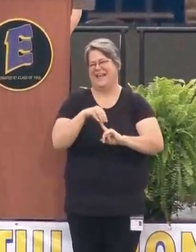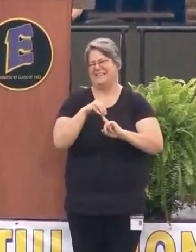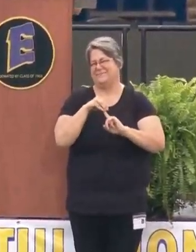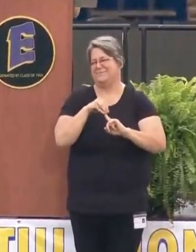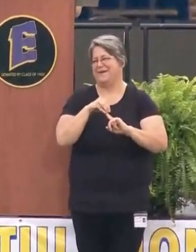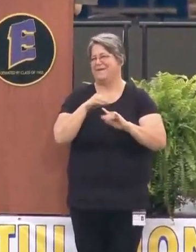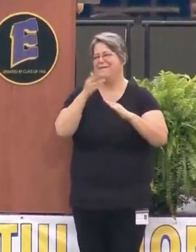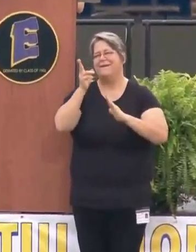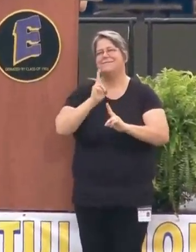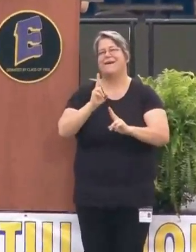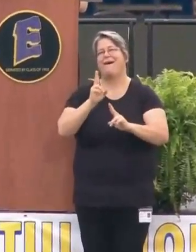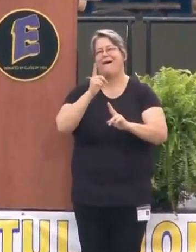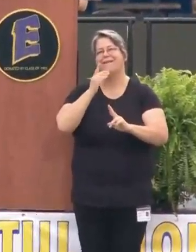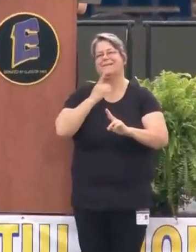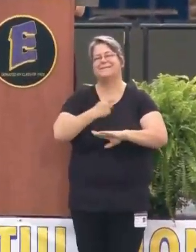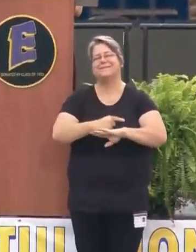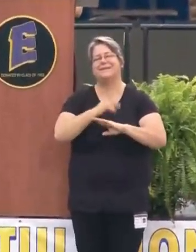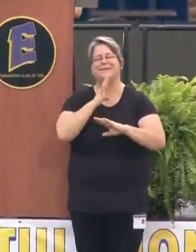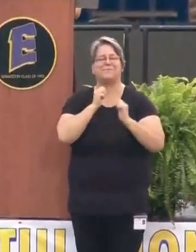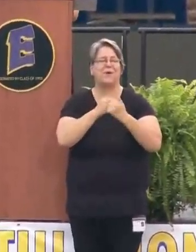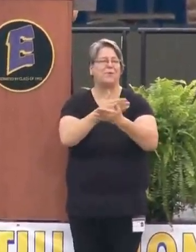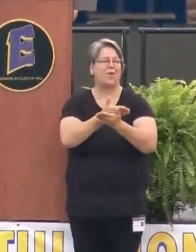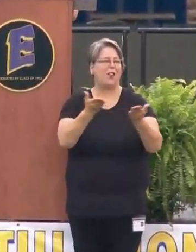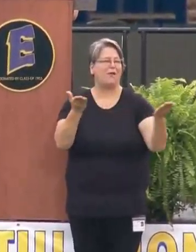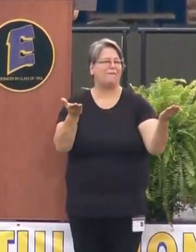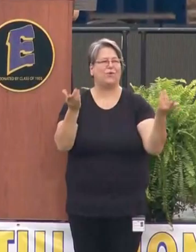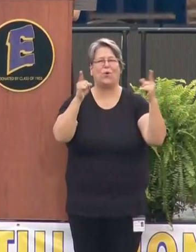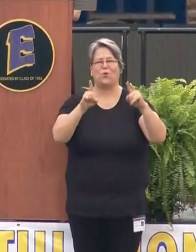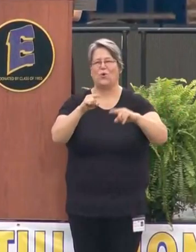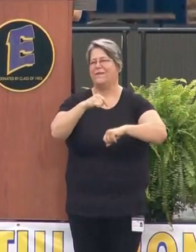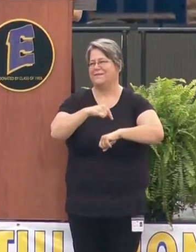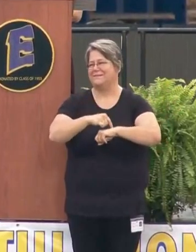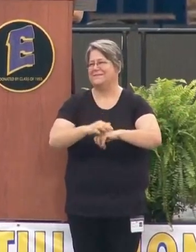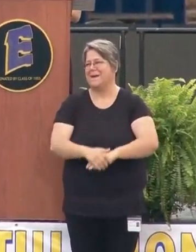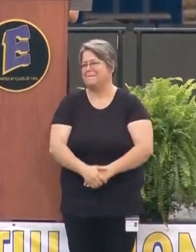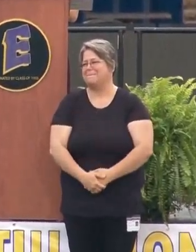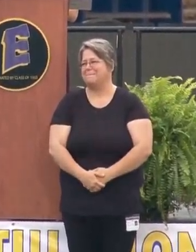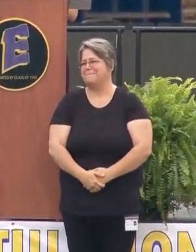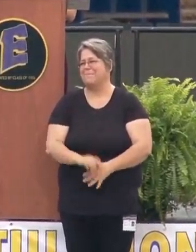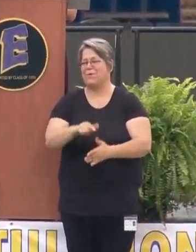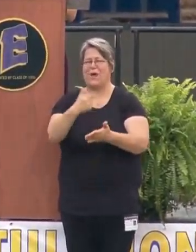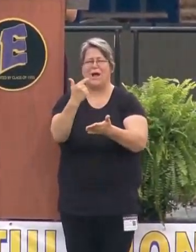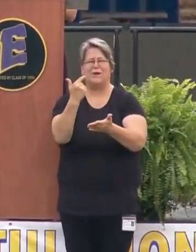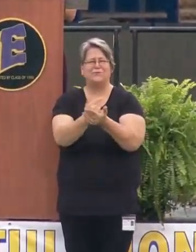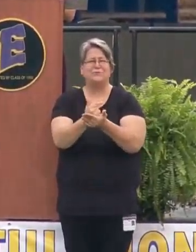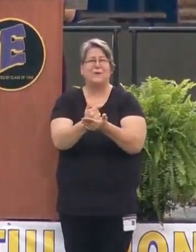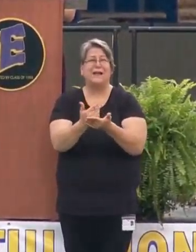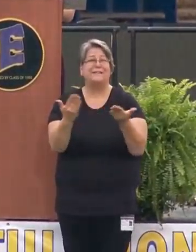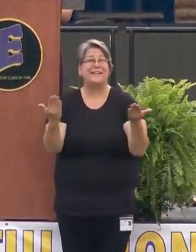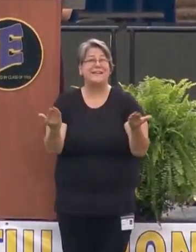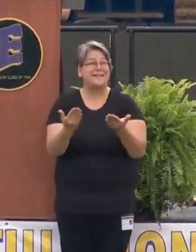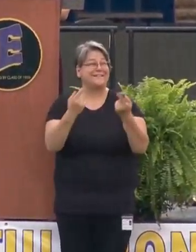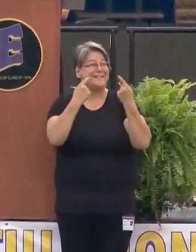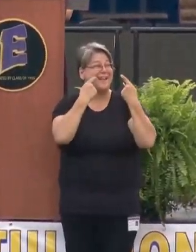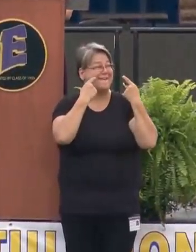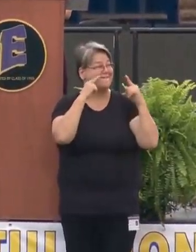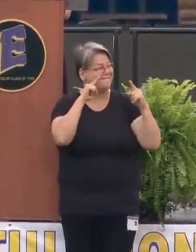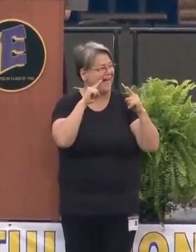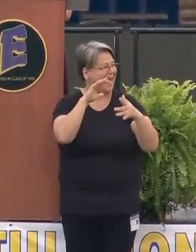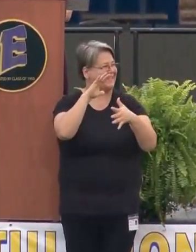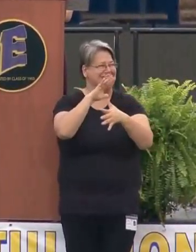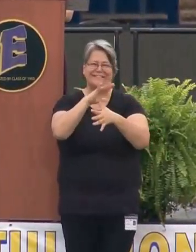It's an honor today to speak to all of you during this moment. Graduation is here.